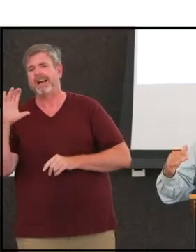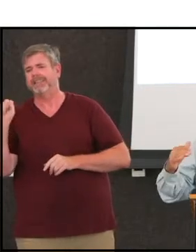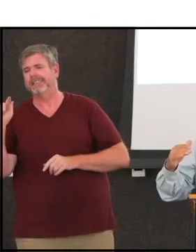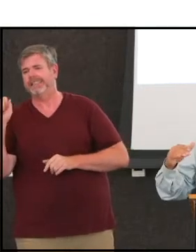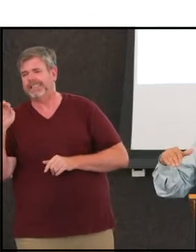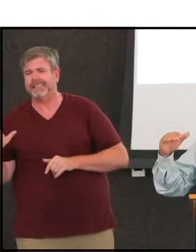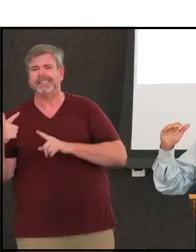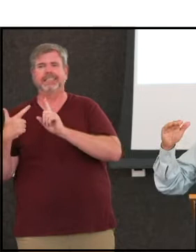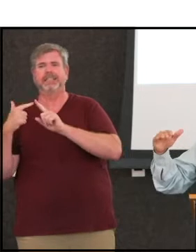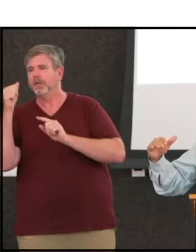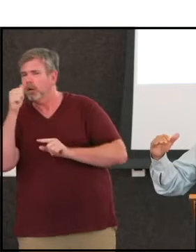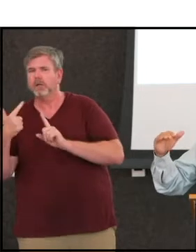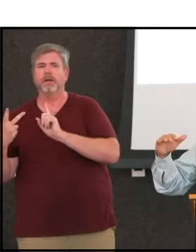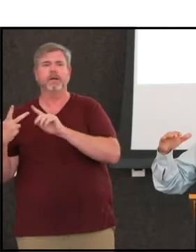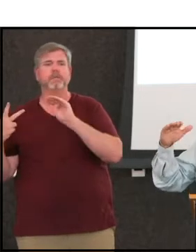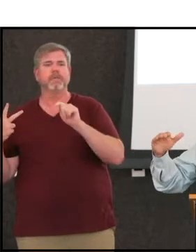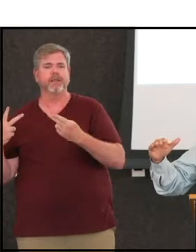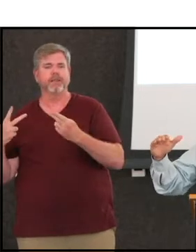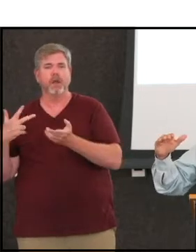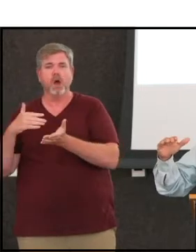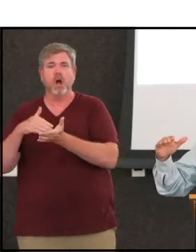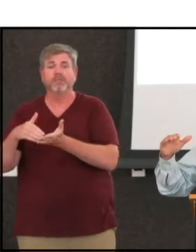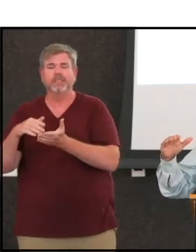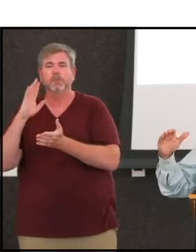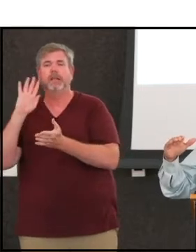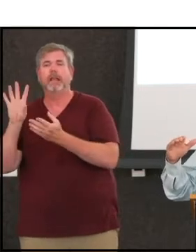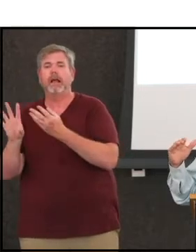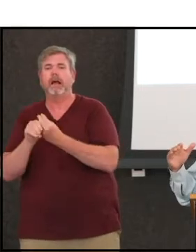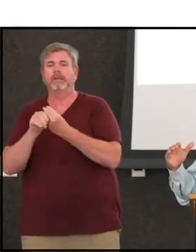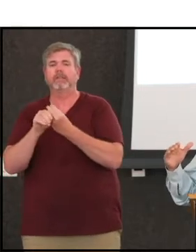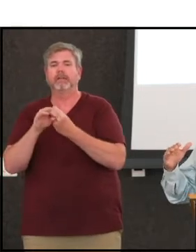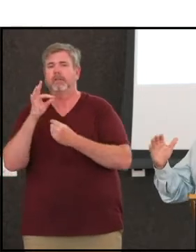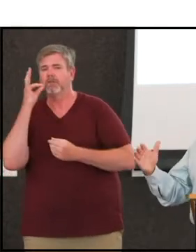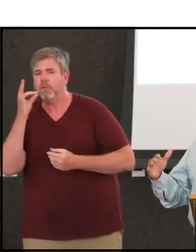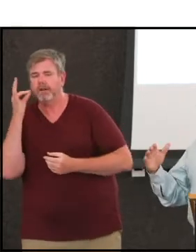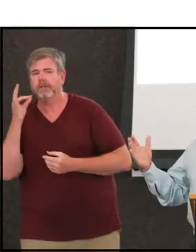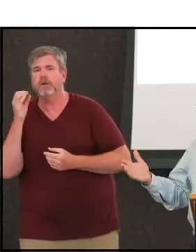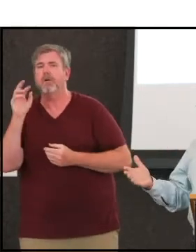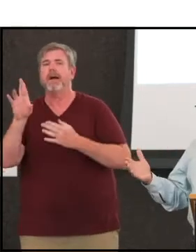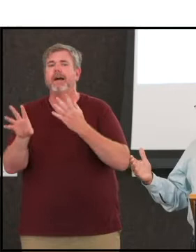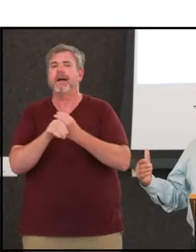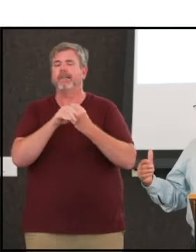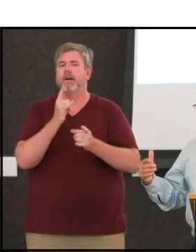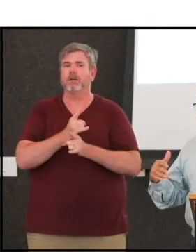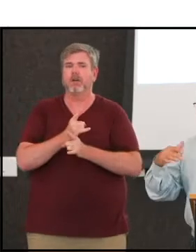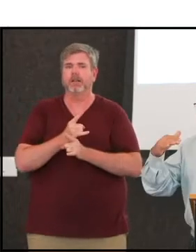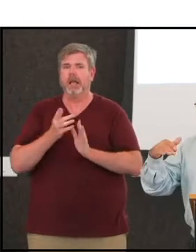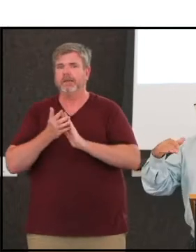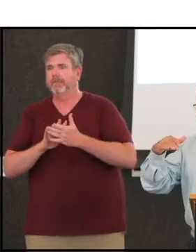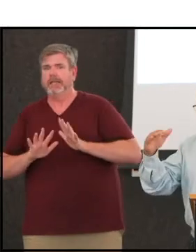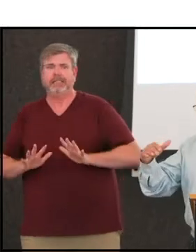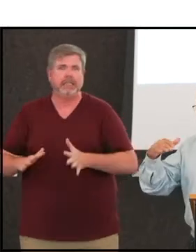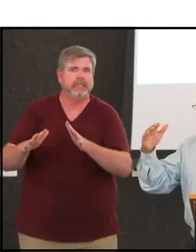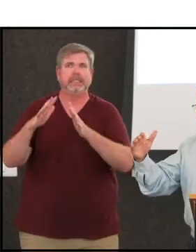of times they use marijuana to help them, let's say with anxiety or sleep. Or if they get